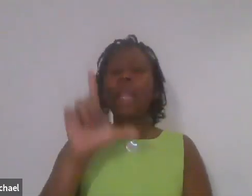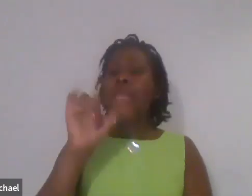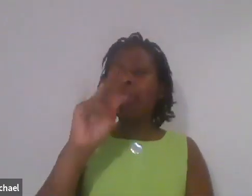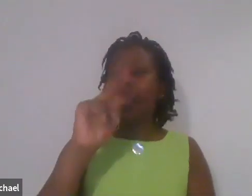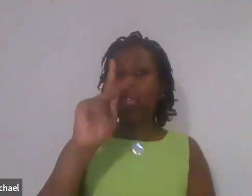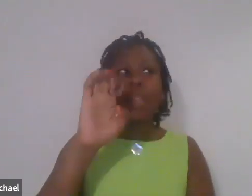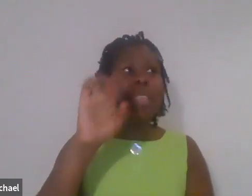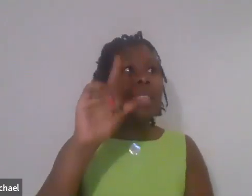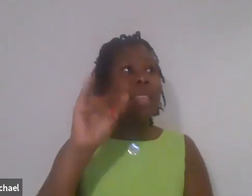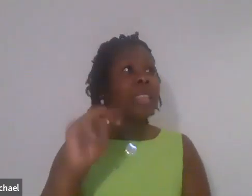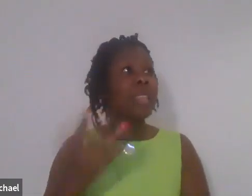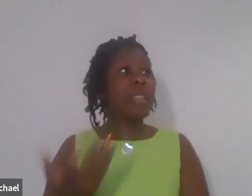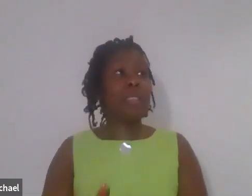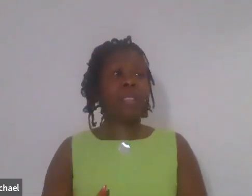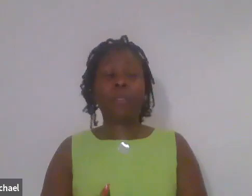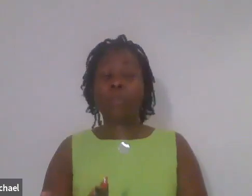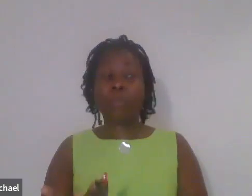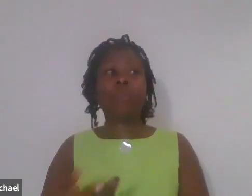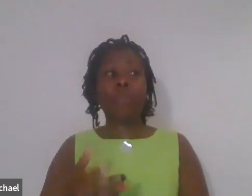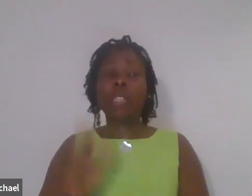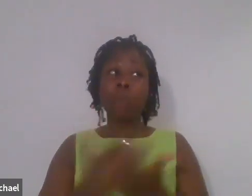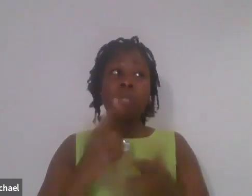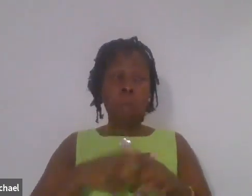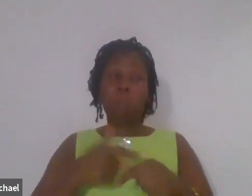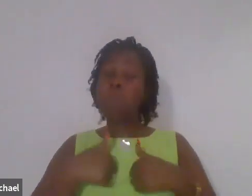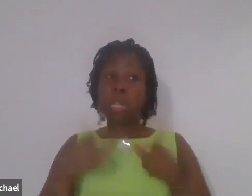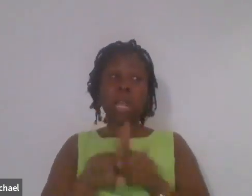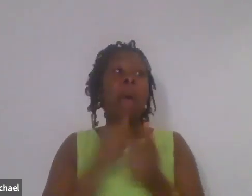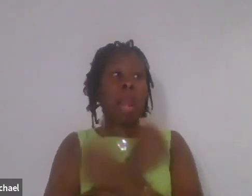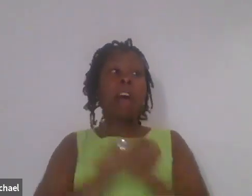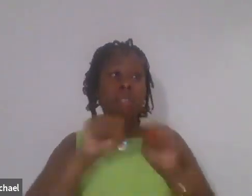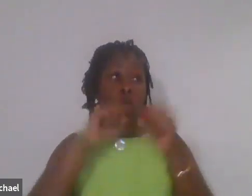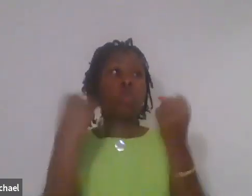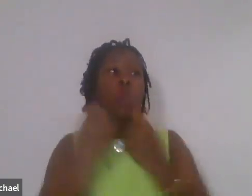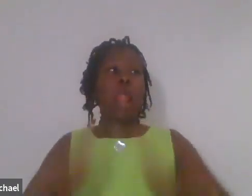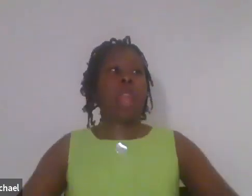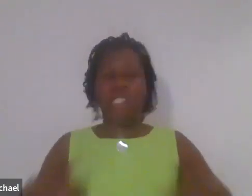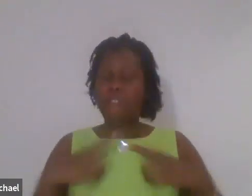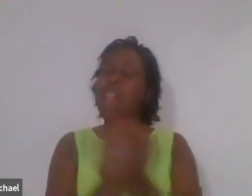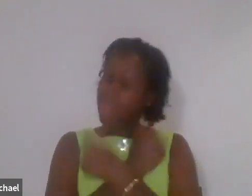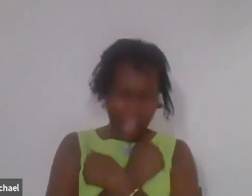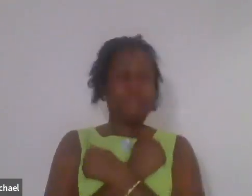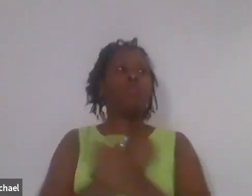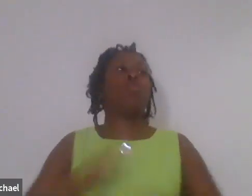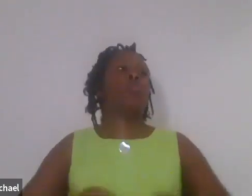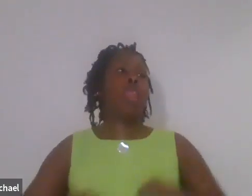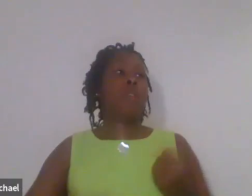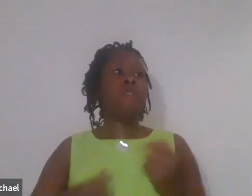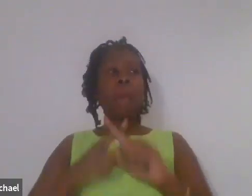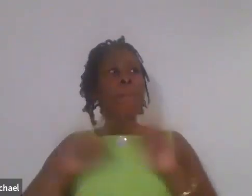account, LinkedIn. Sometimes I love social life. I love social life. I love